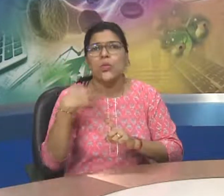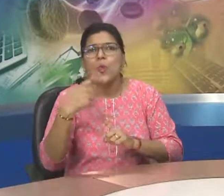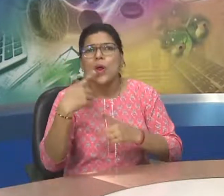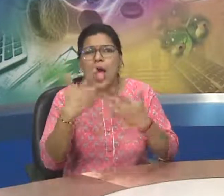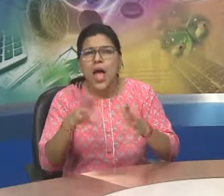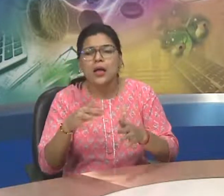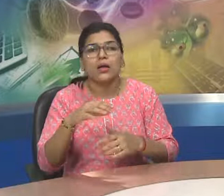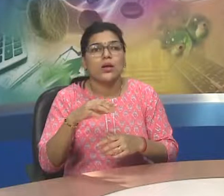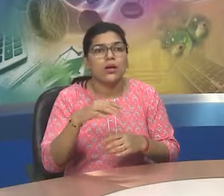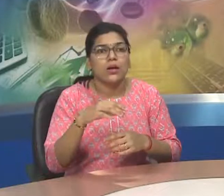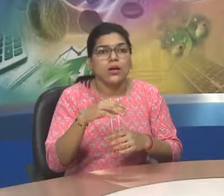to